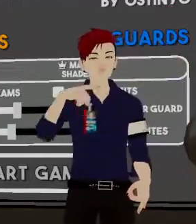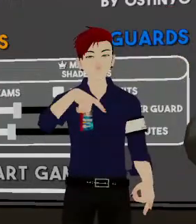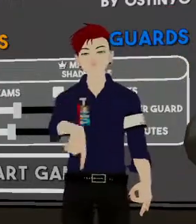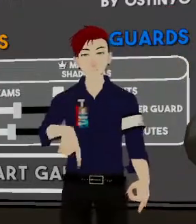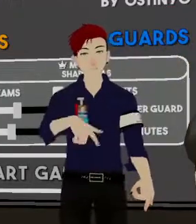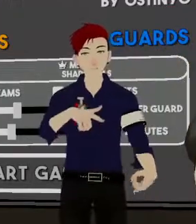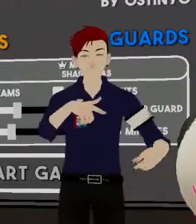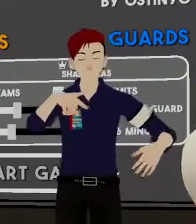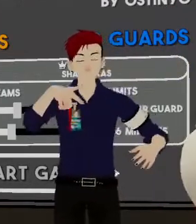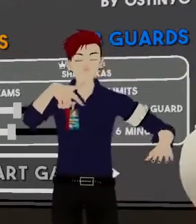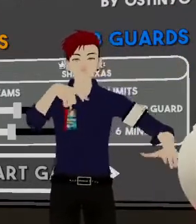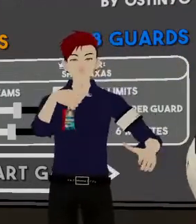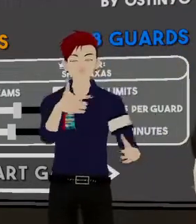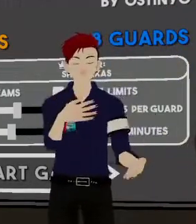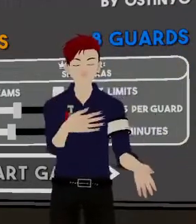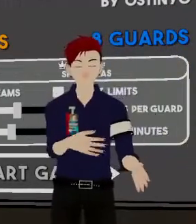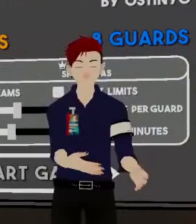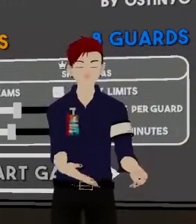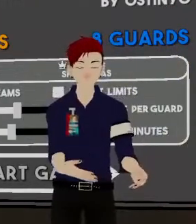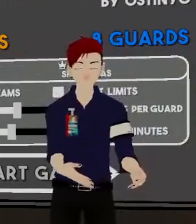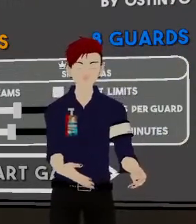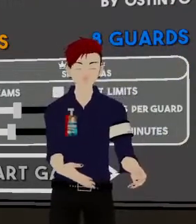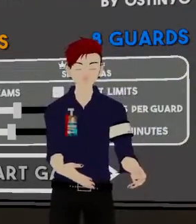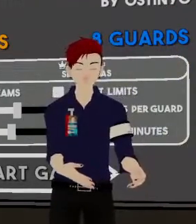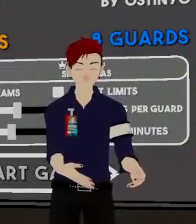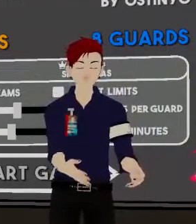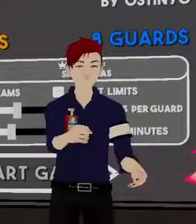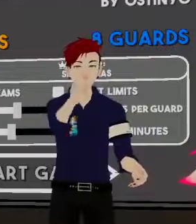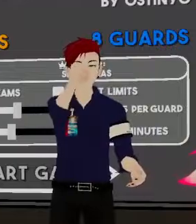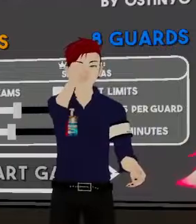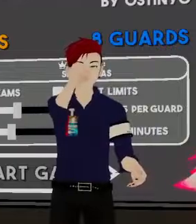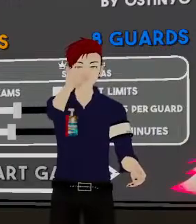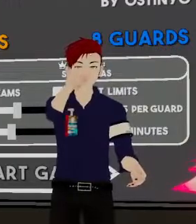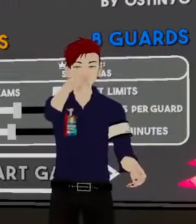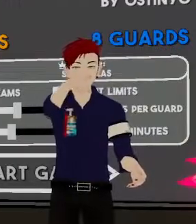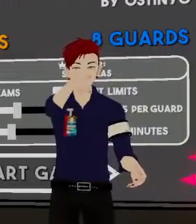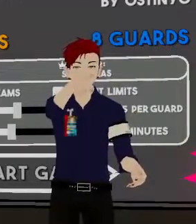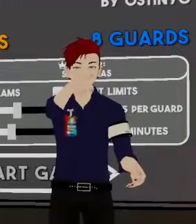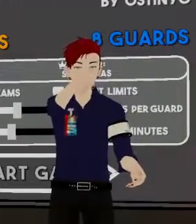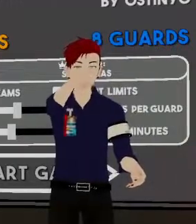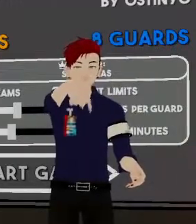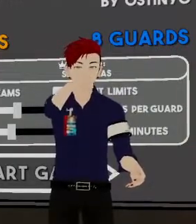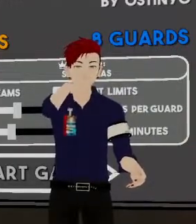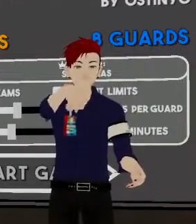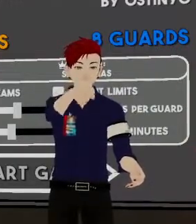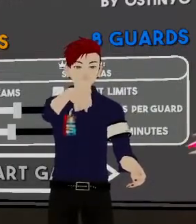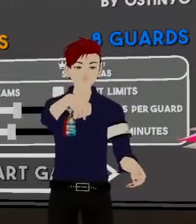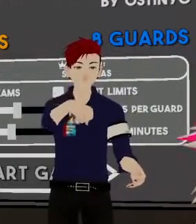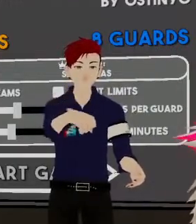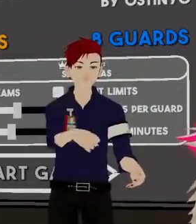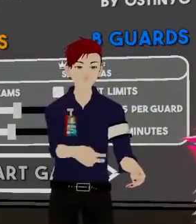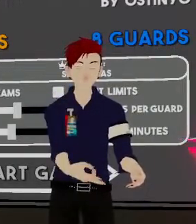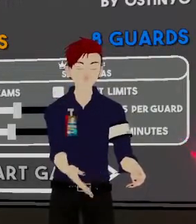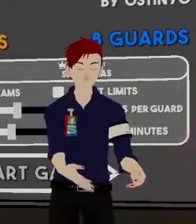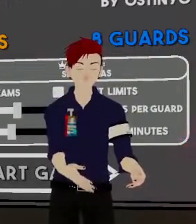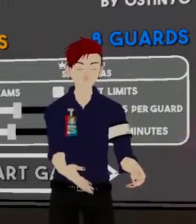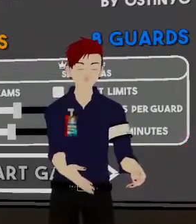okay. There's another class at 6 with DM Mechanic. He goes mostly with